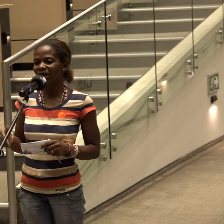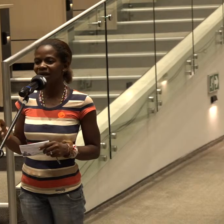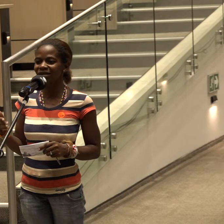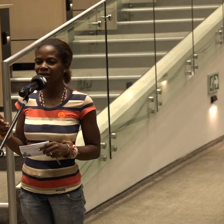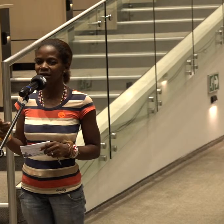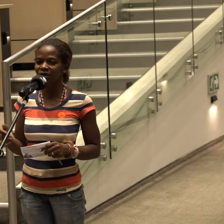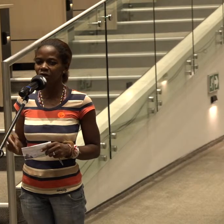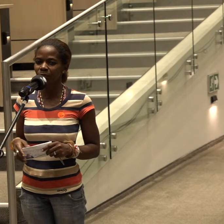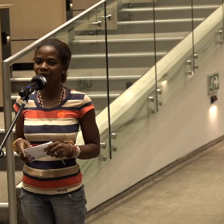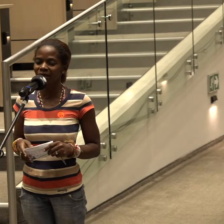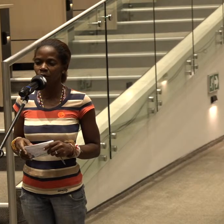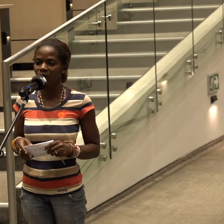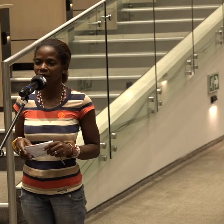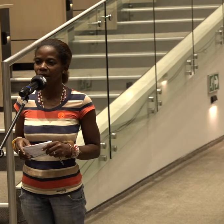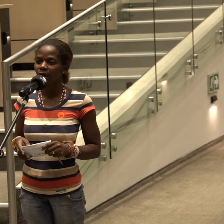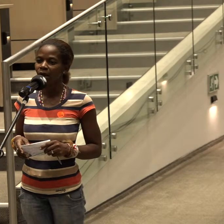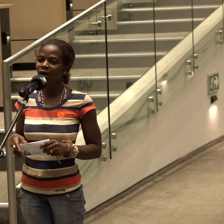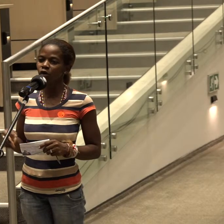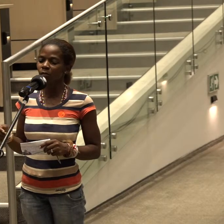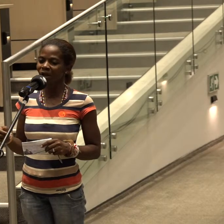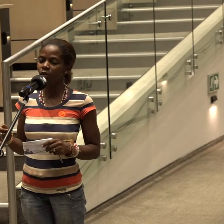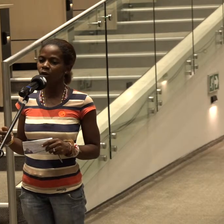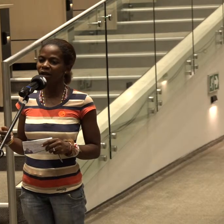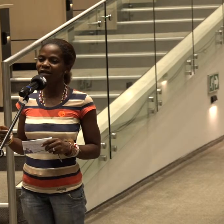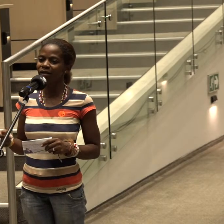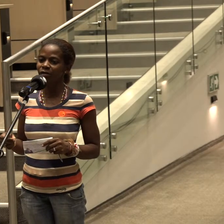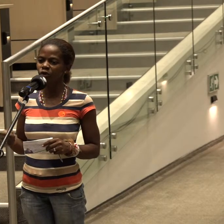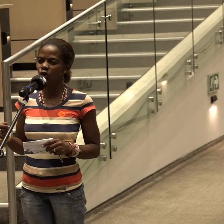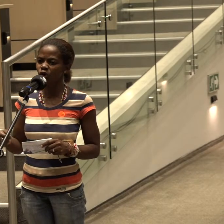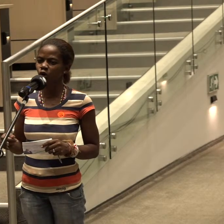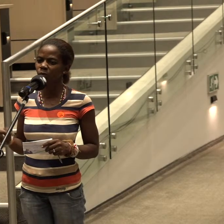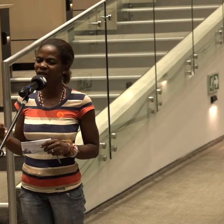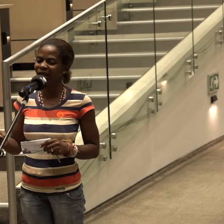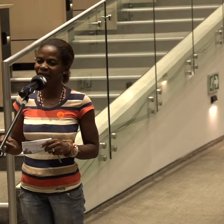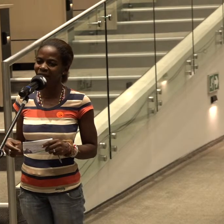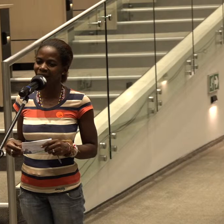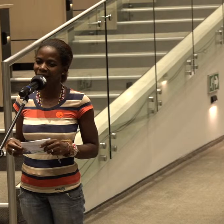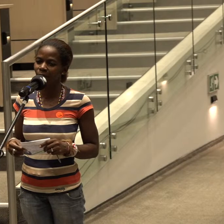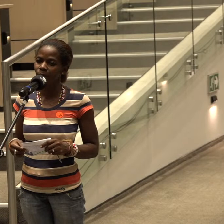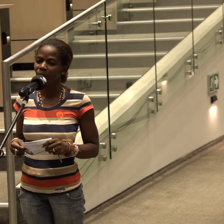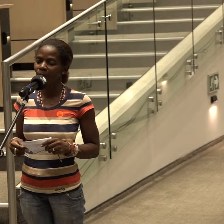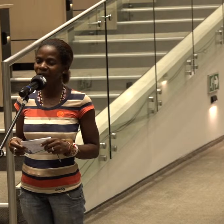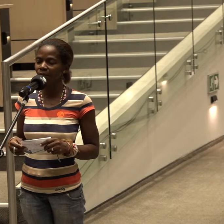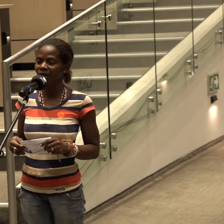but as a leadership is foreign